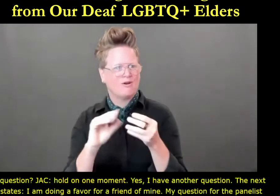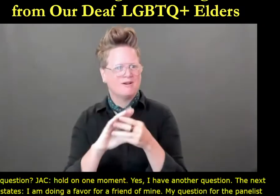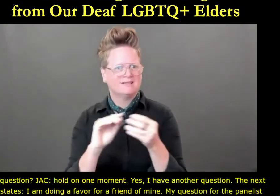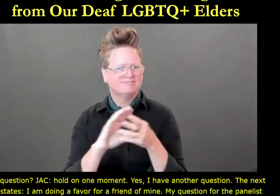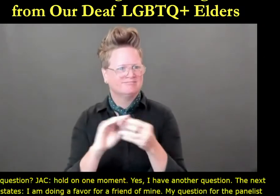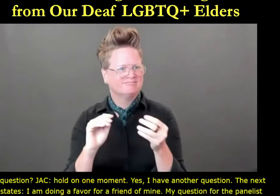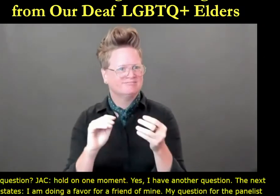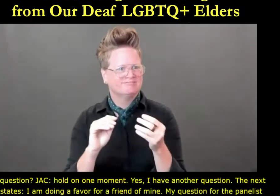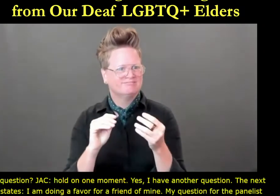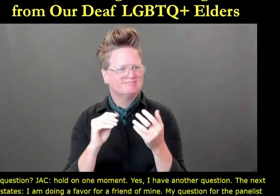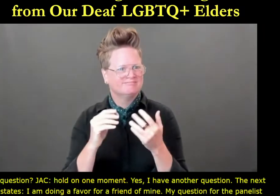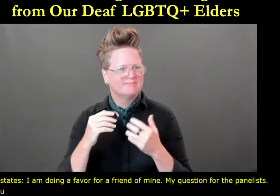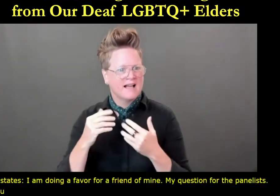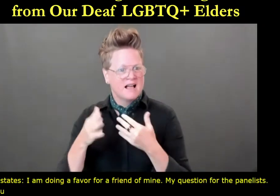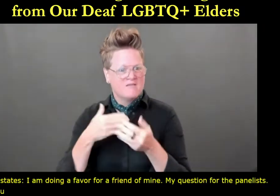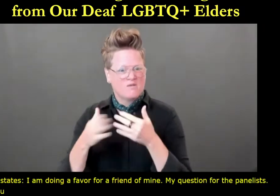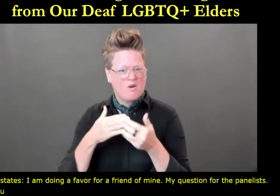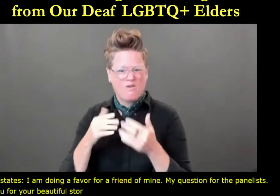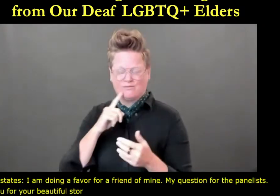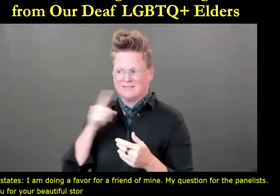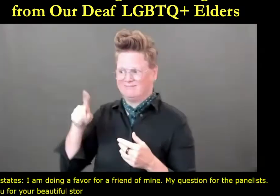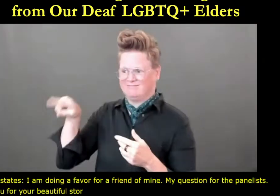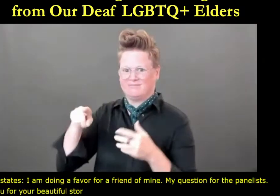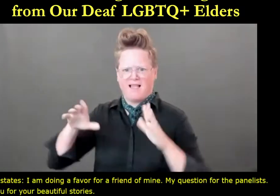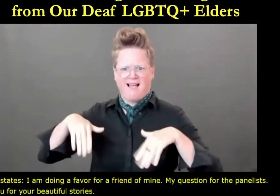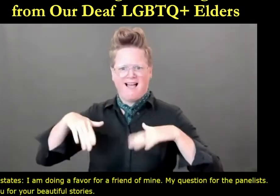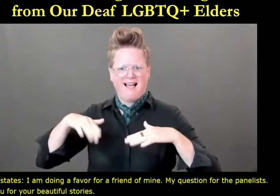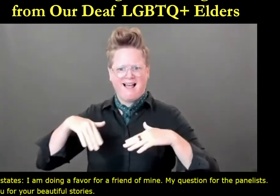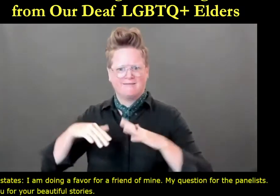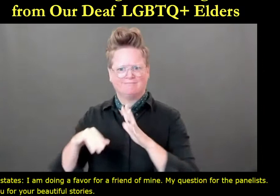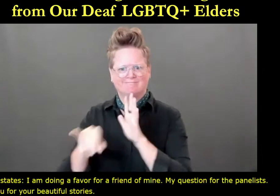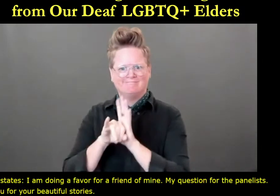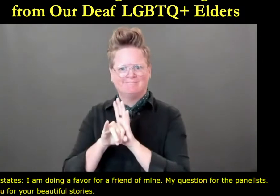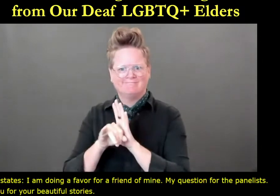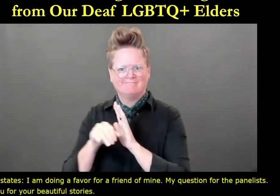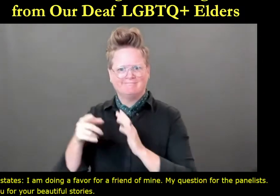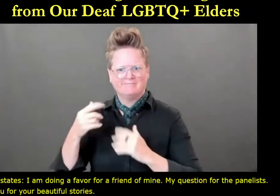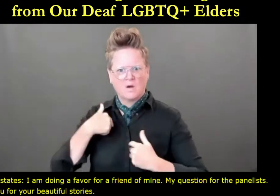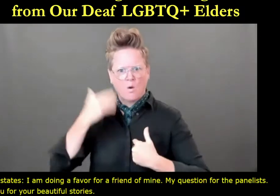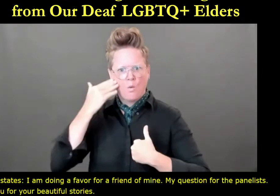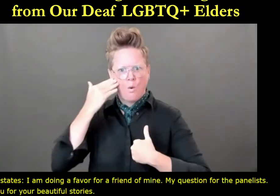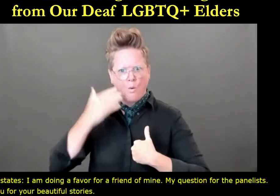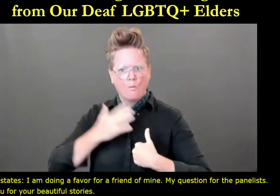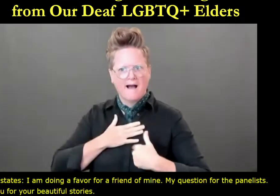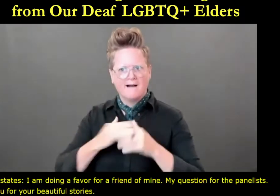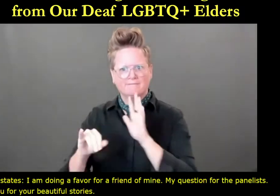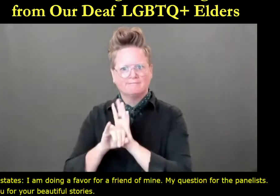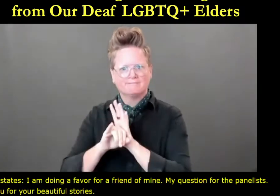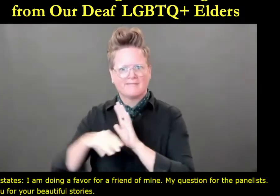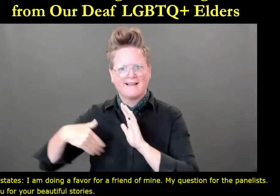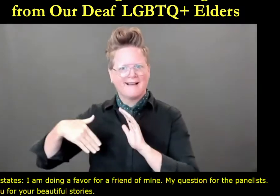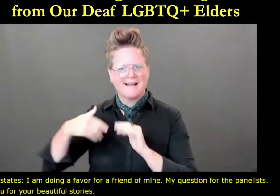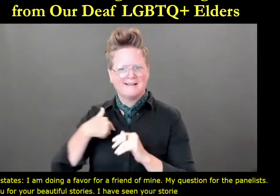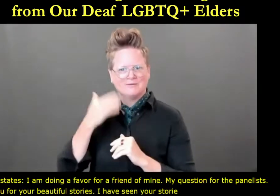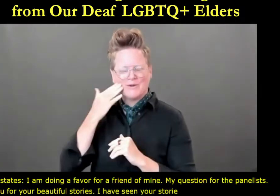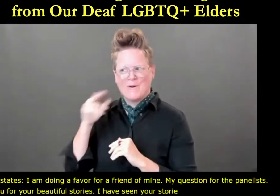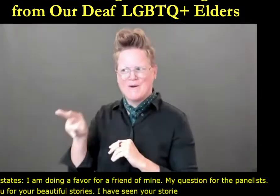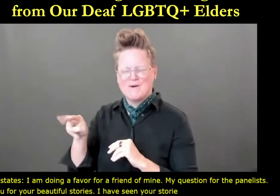i really have seen your stories and i'm amazed you know those people who haven't discovered themselves